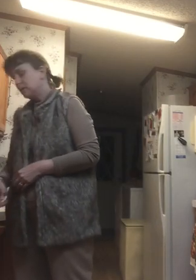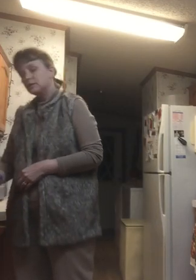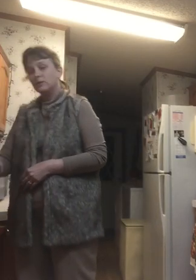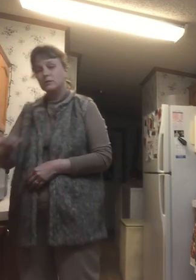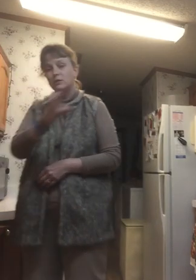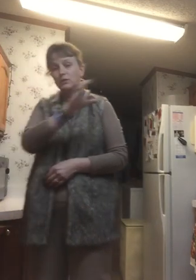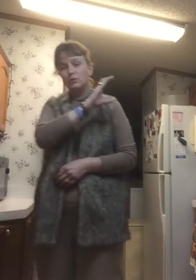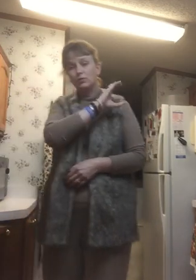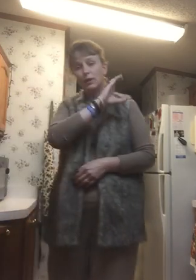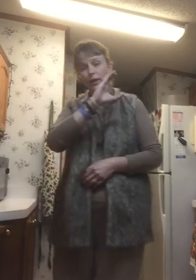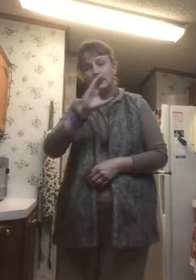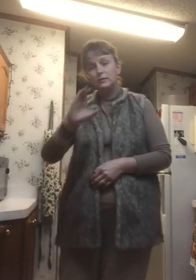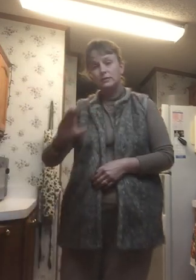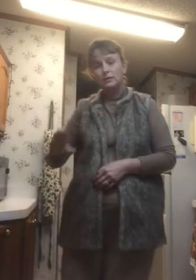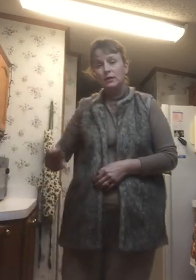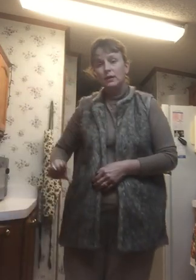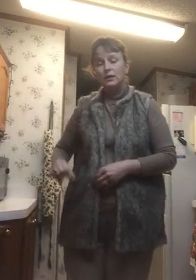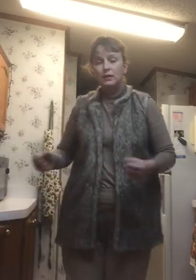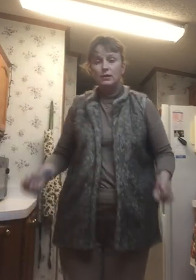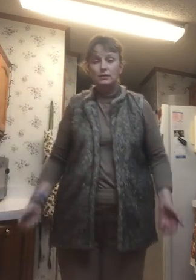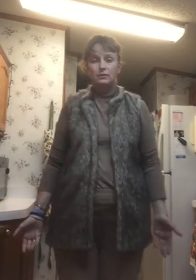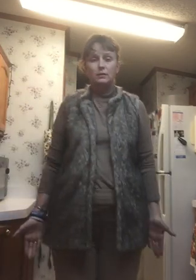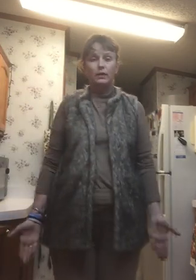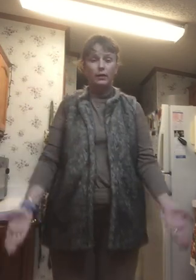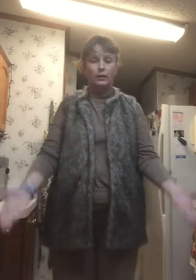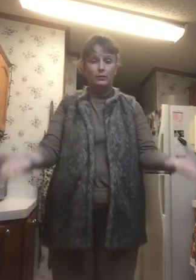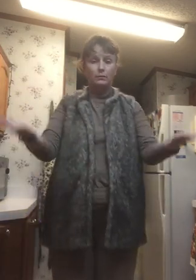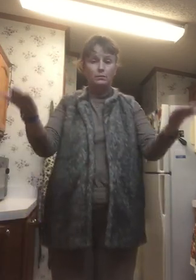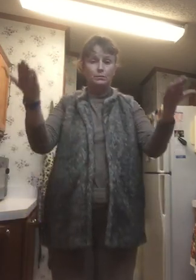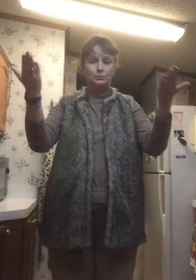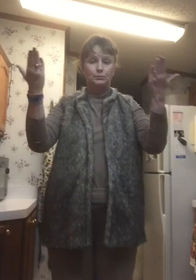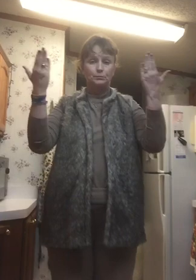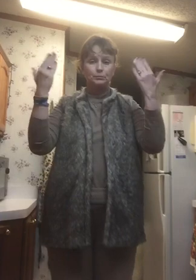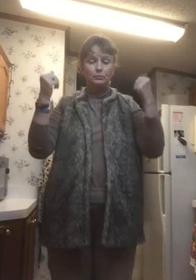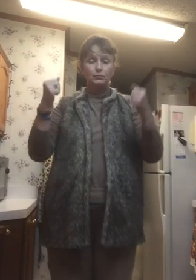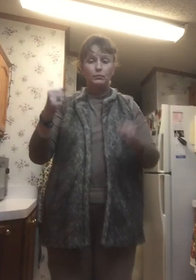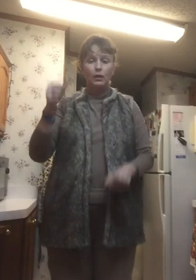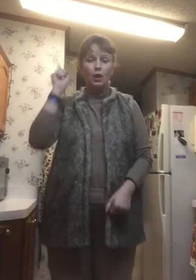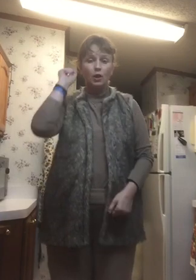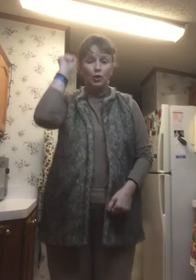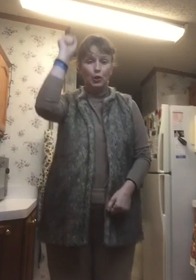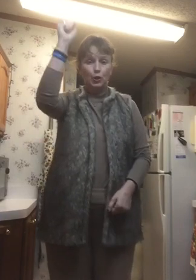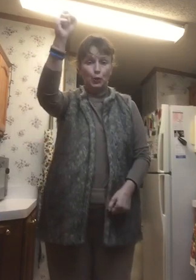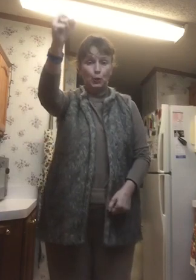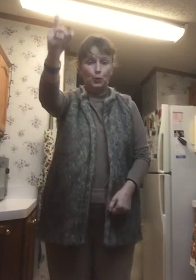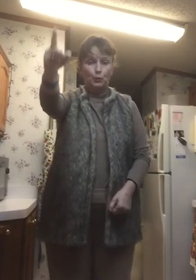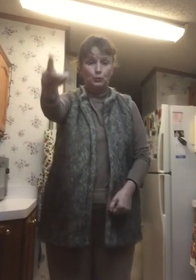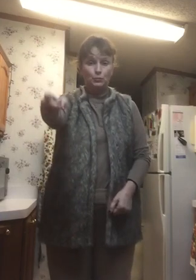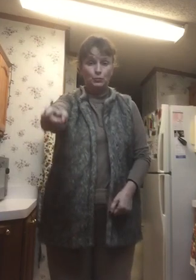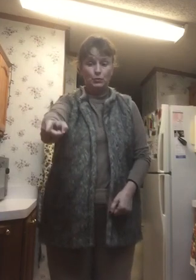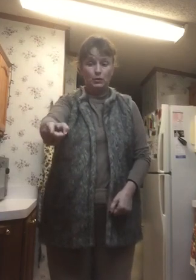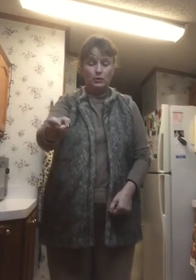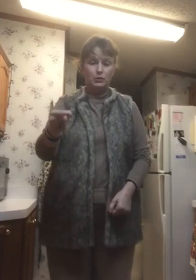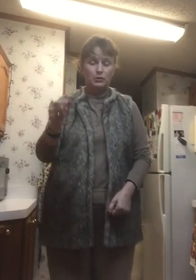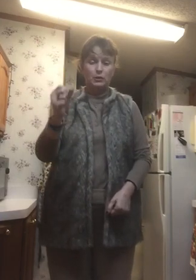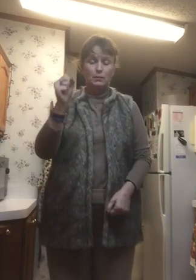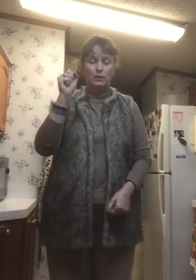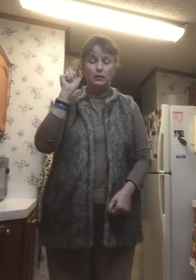So it's Christ is come, go. You're just gonna